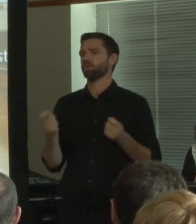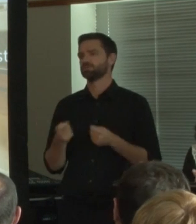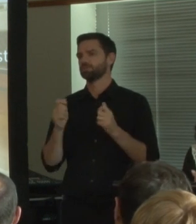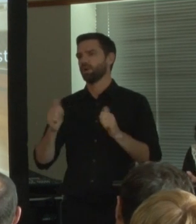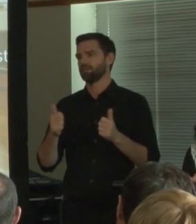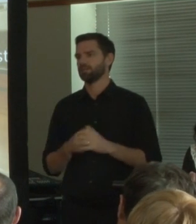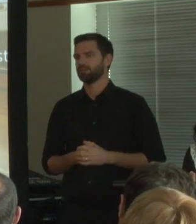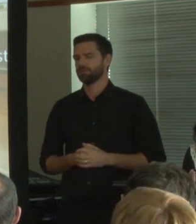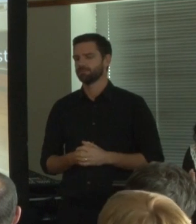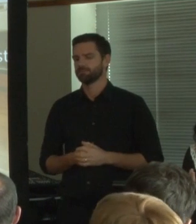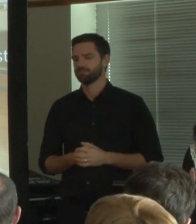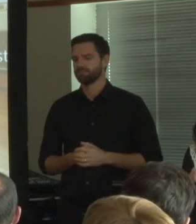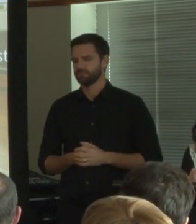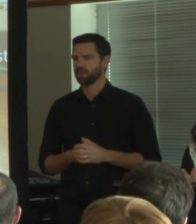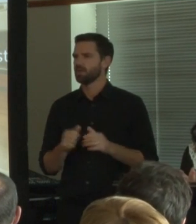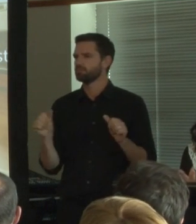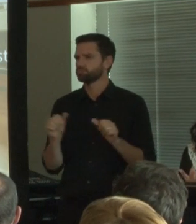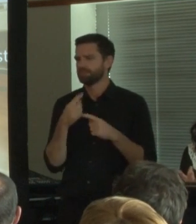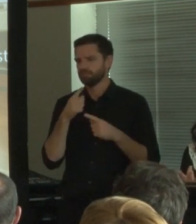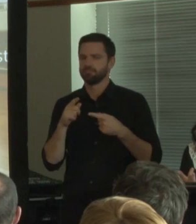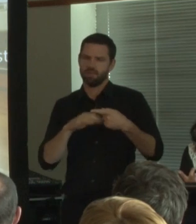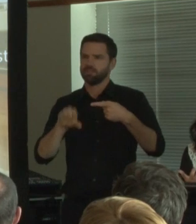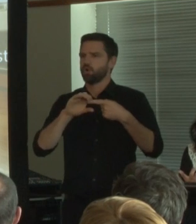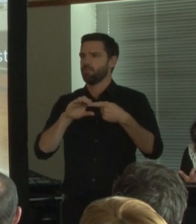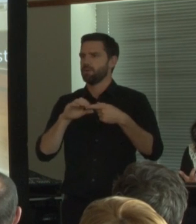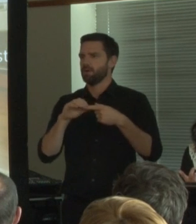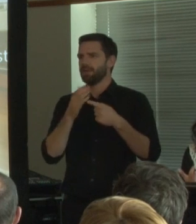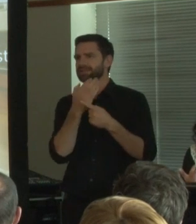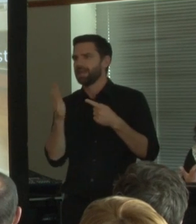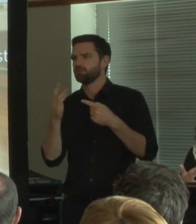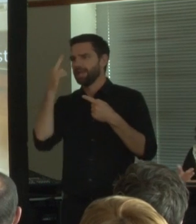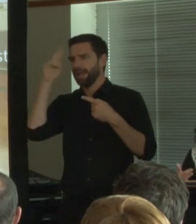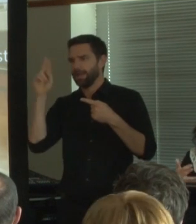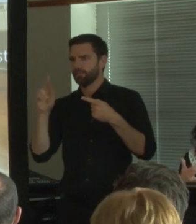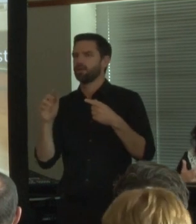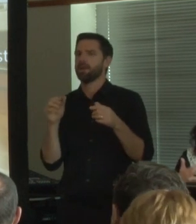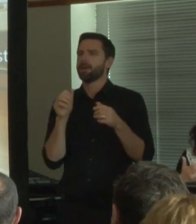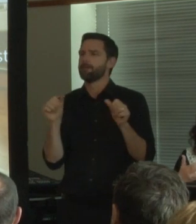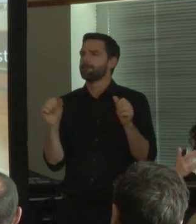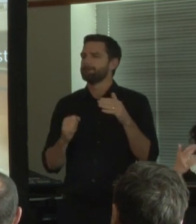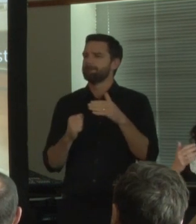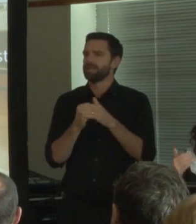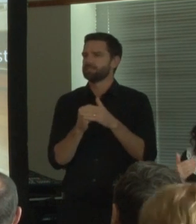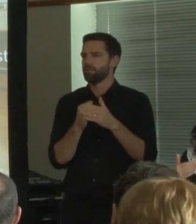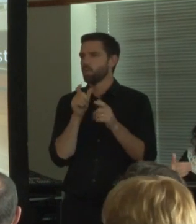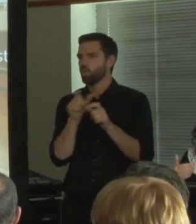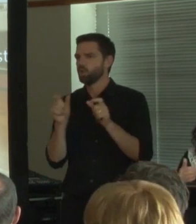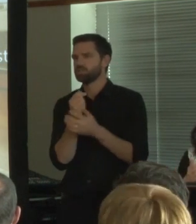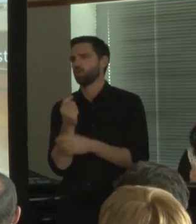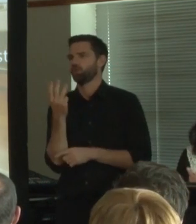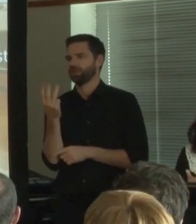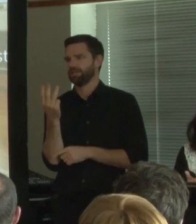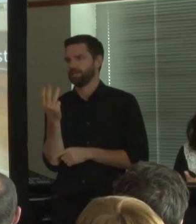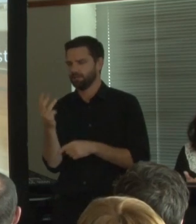briefly, gallery name at the very top, one word, maximum three. Topic, which is up with gallery